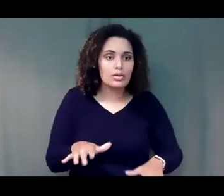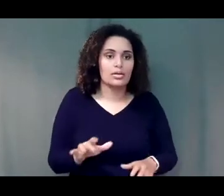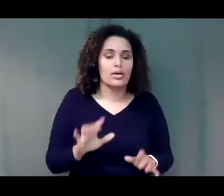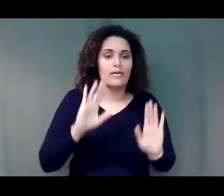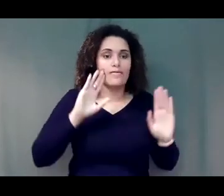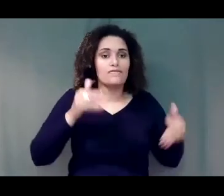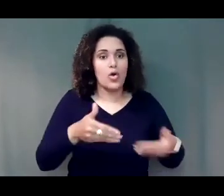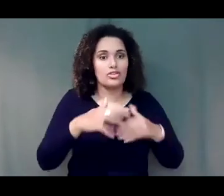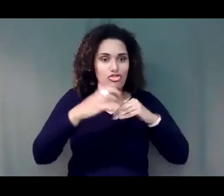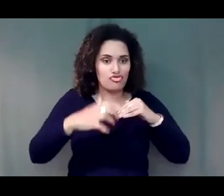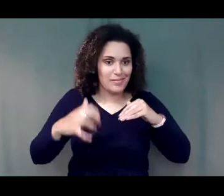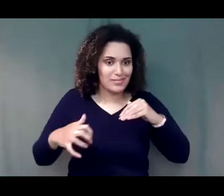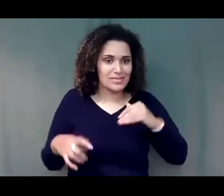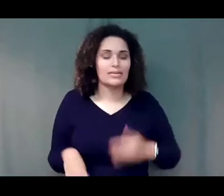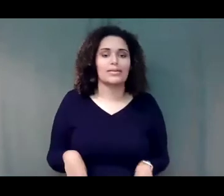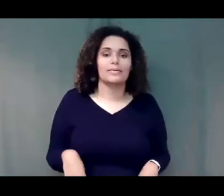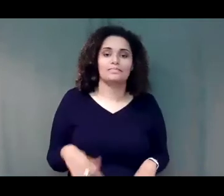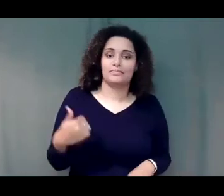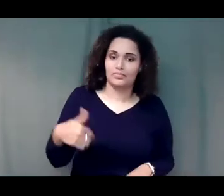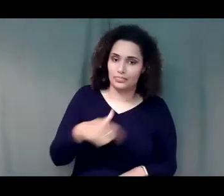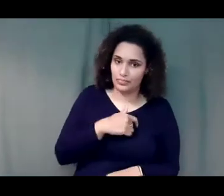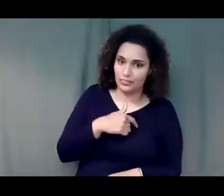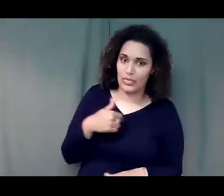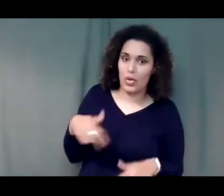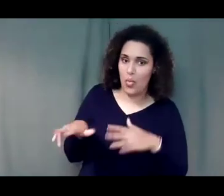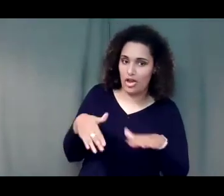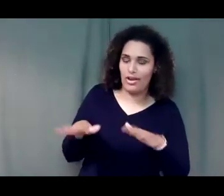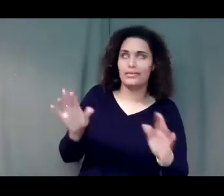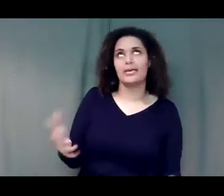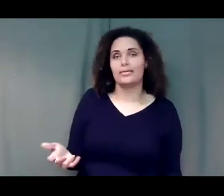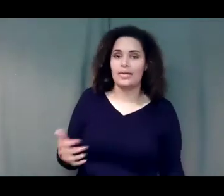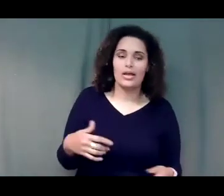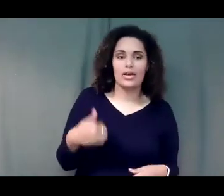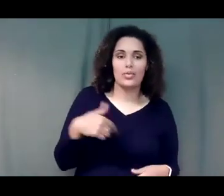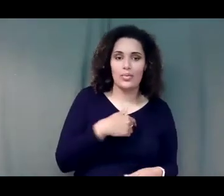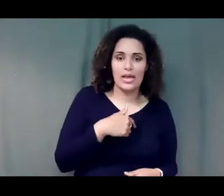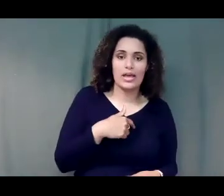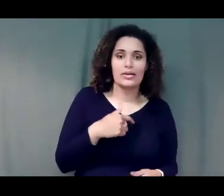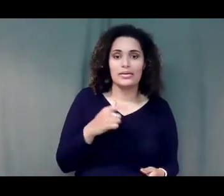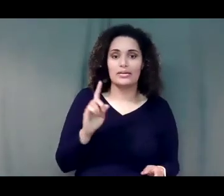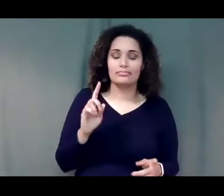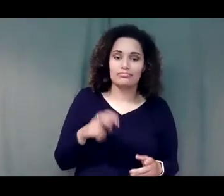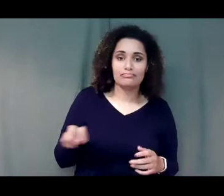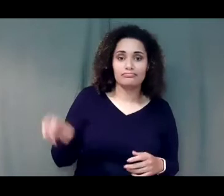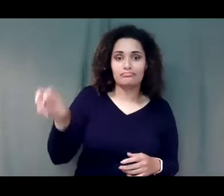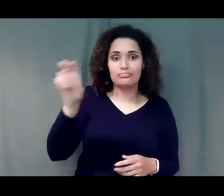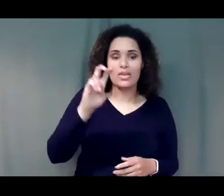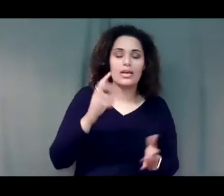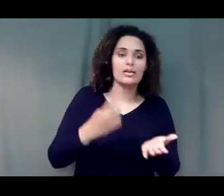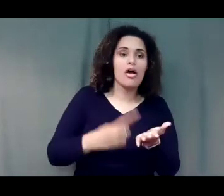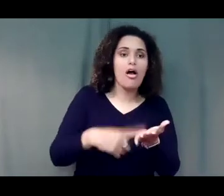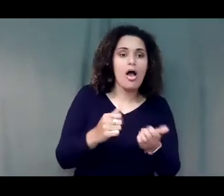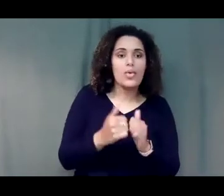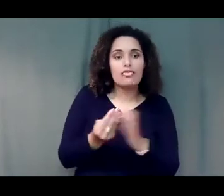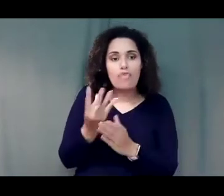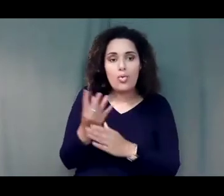grapes. So, and when we were walking around, driving around, talking to growers in this region, and